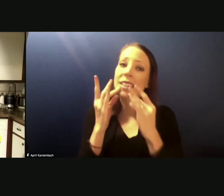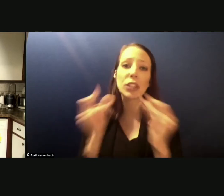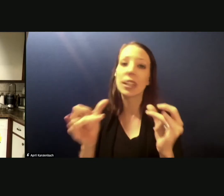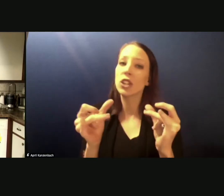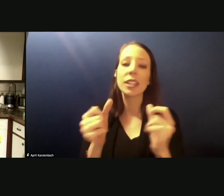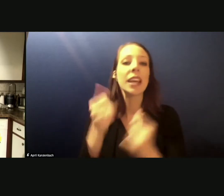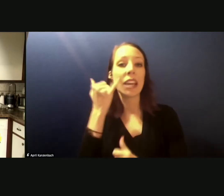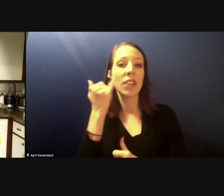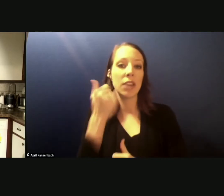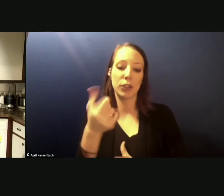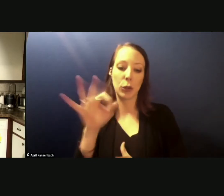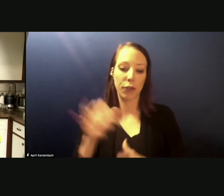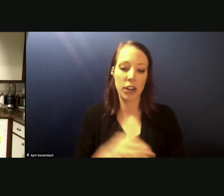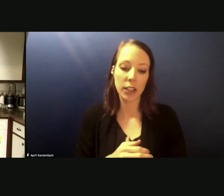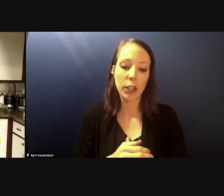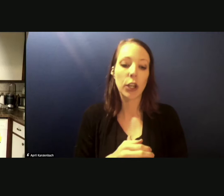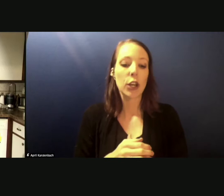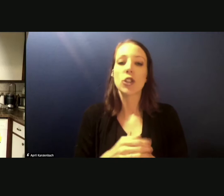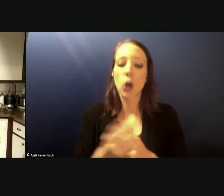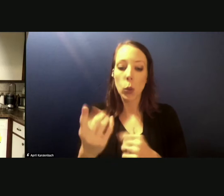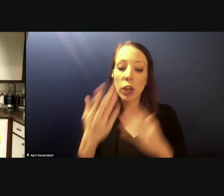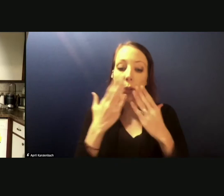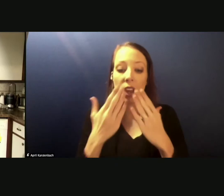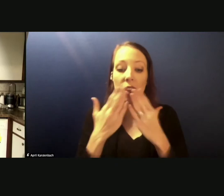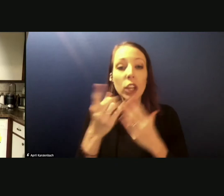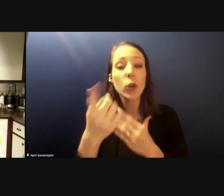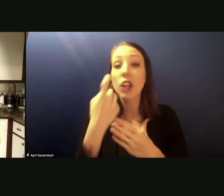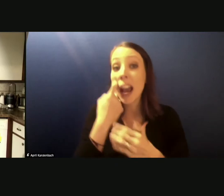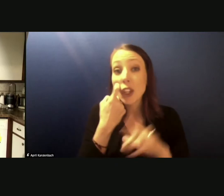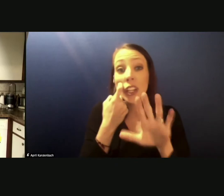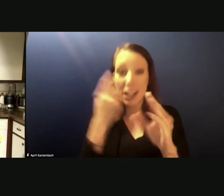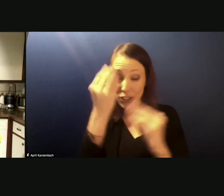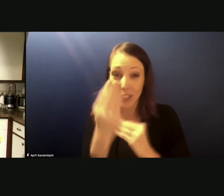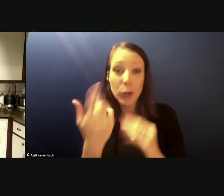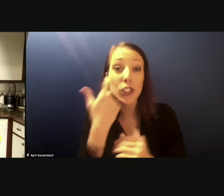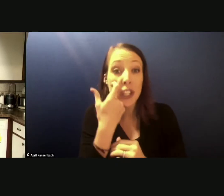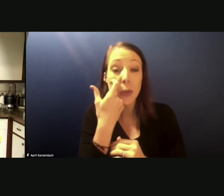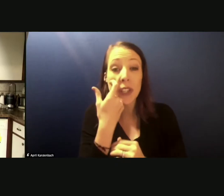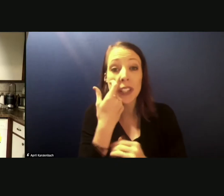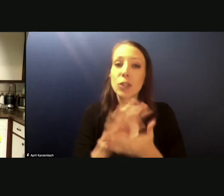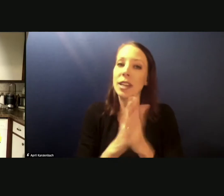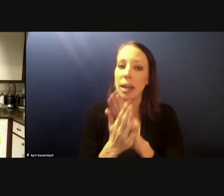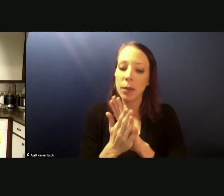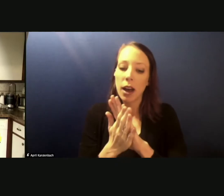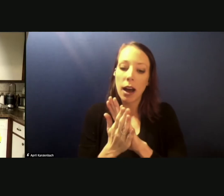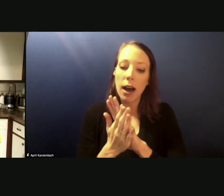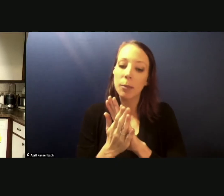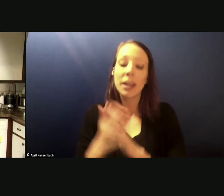it's still delicious, even if it's gluten-free. So we just want to thank you. She actually, and just to let you know, she just recently, she